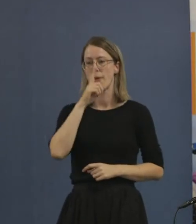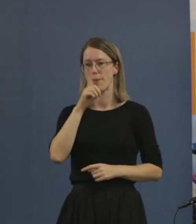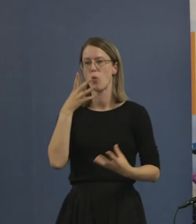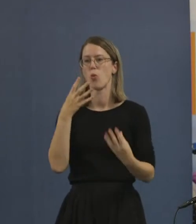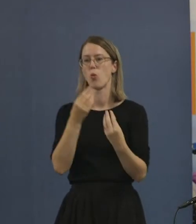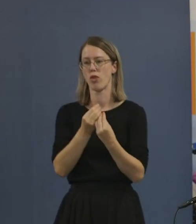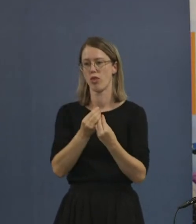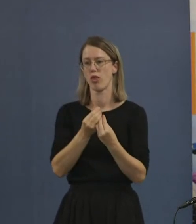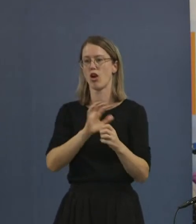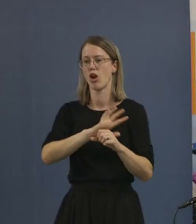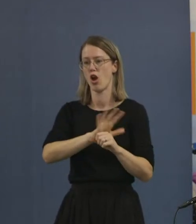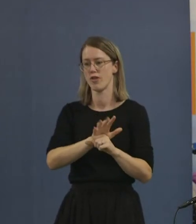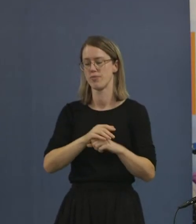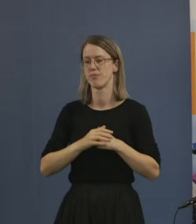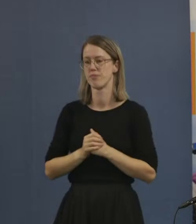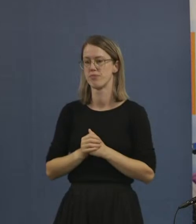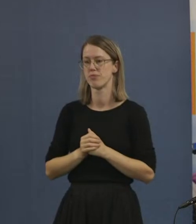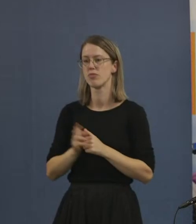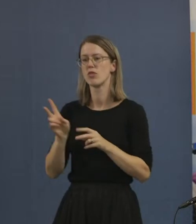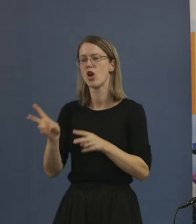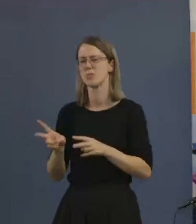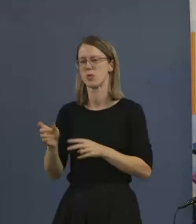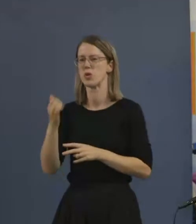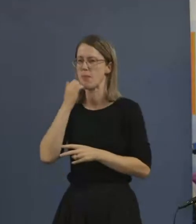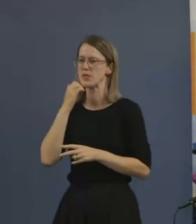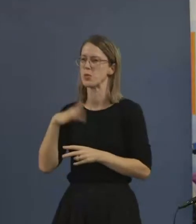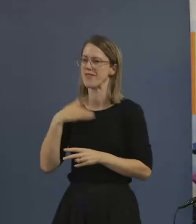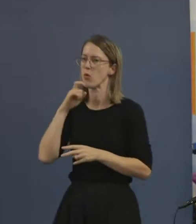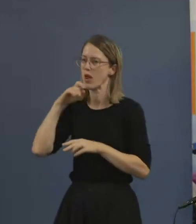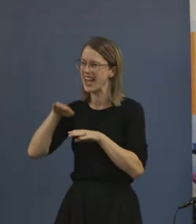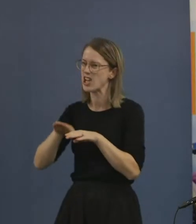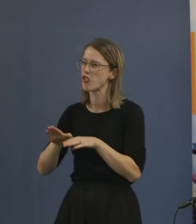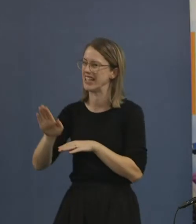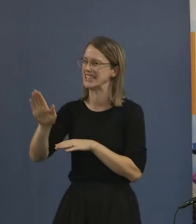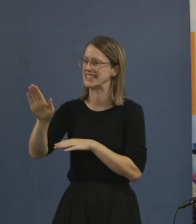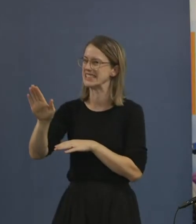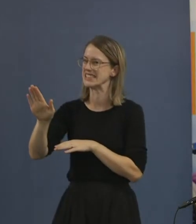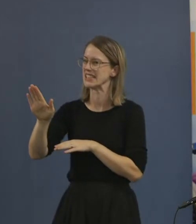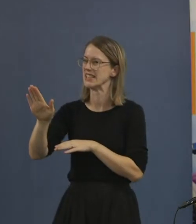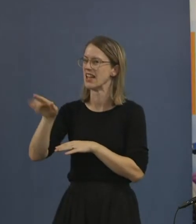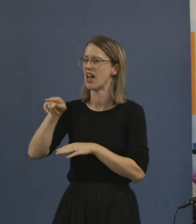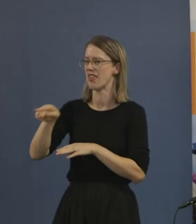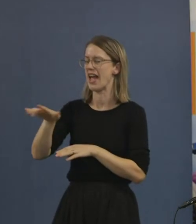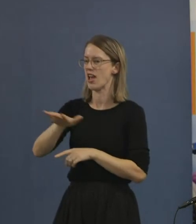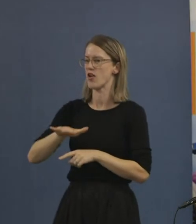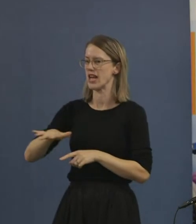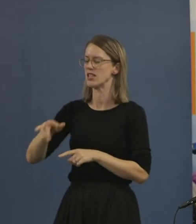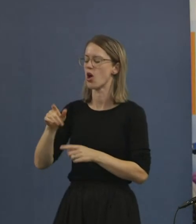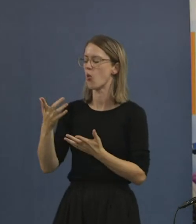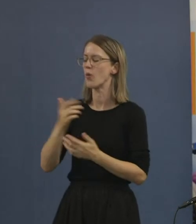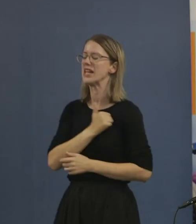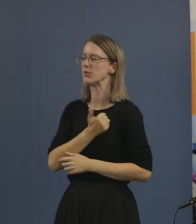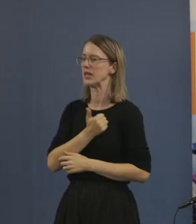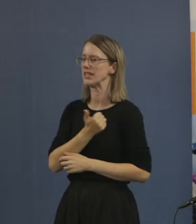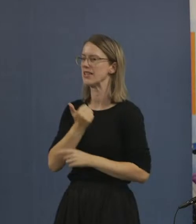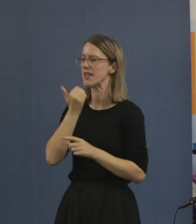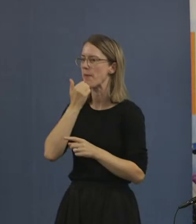COVID. Hospitalizations are expected to increase 7 to 10 days post-peak, so we would expect